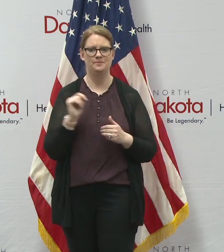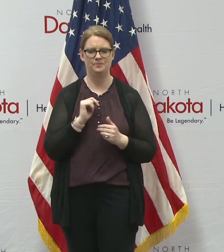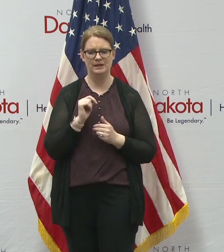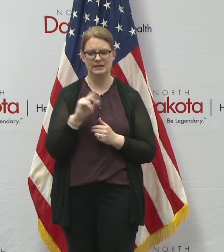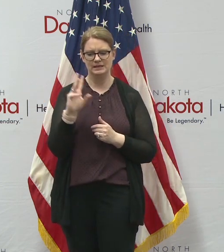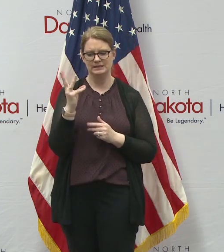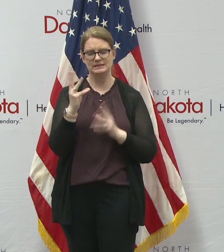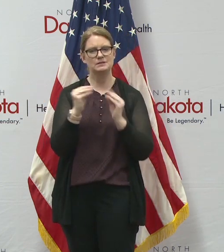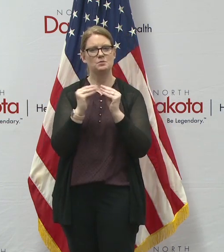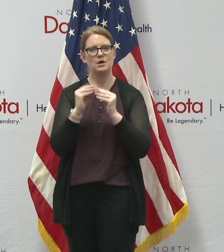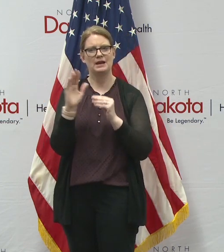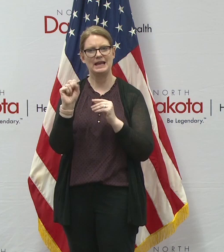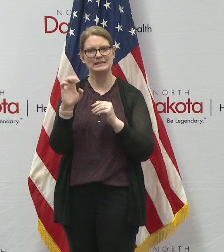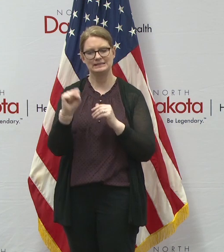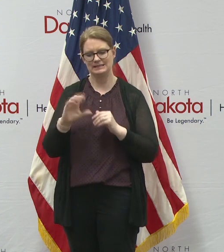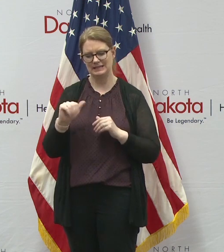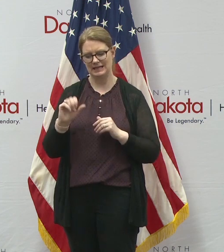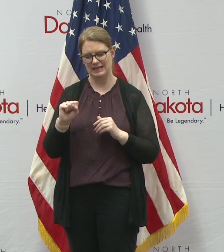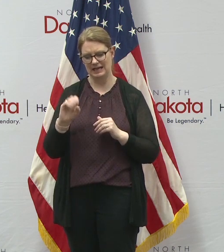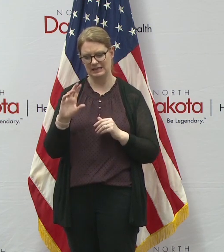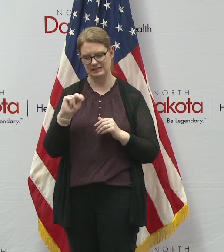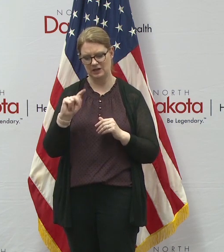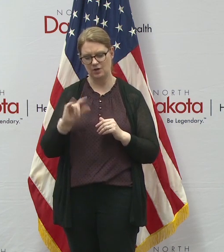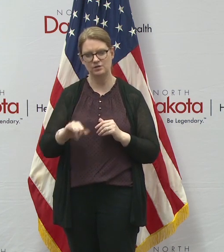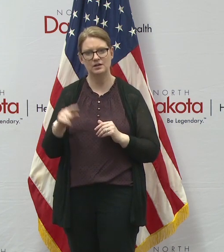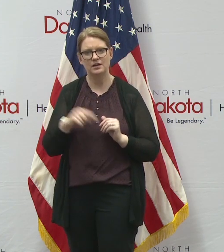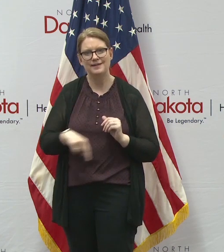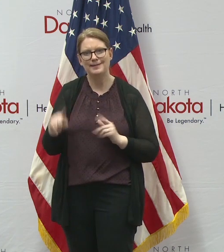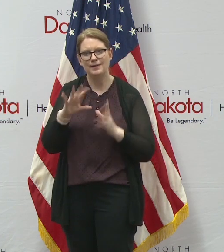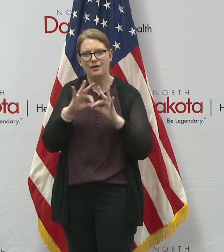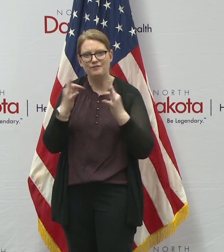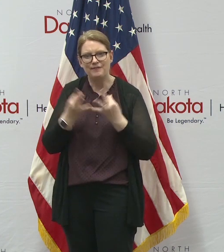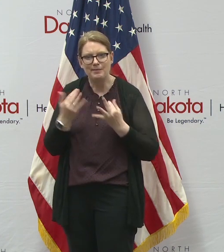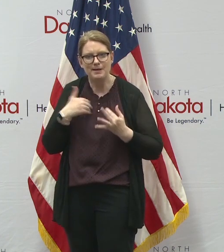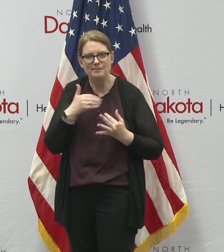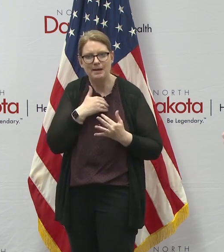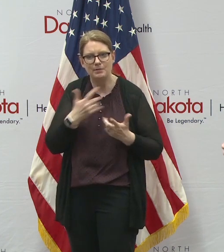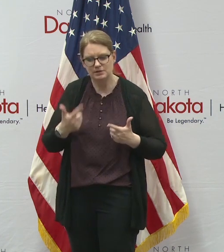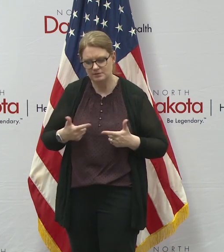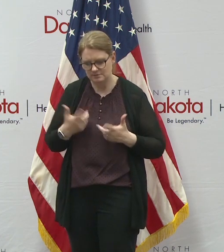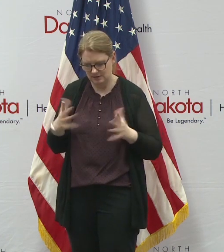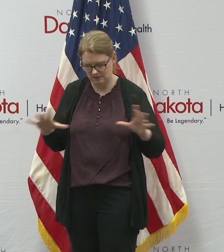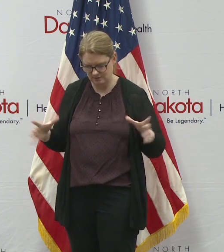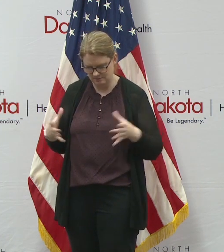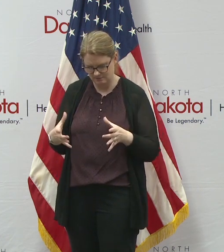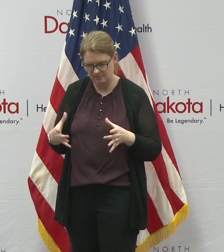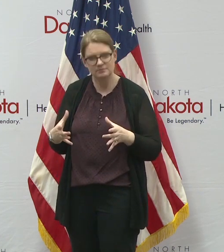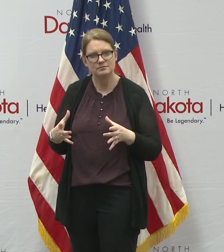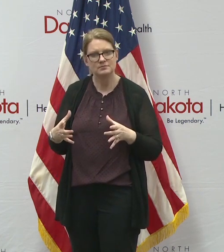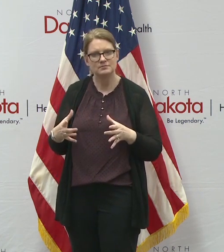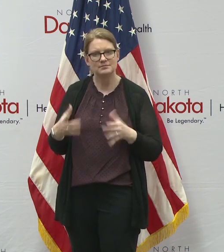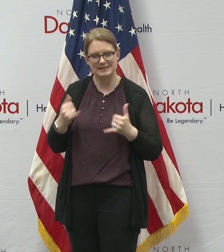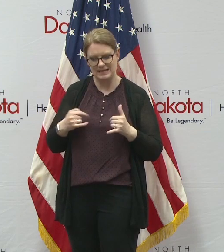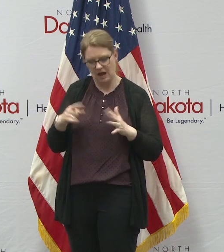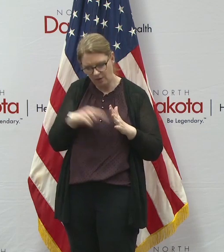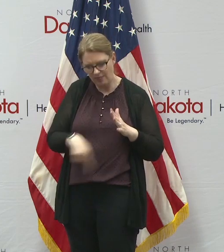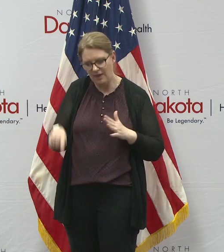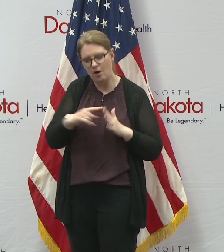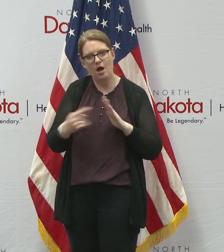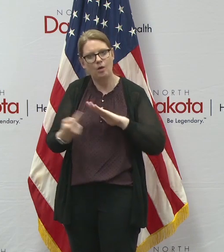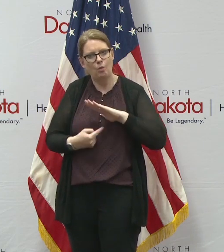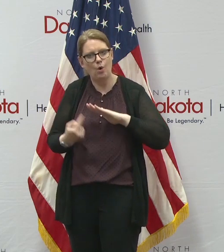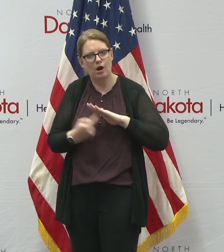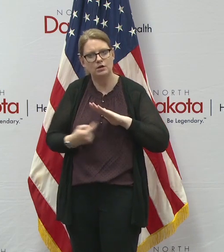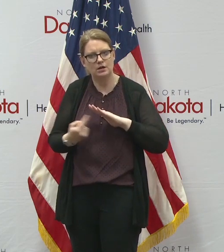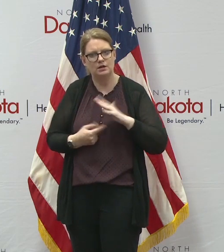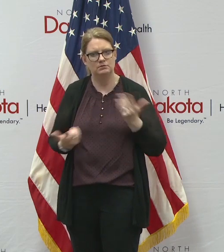6 more cases in Cass County, well, and they were all family members living with somebody else. Well, with our executive order yesterday, they're all quarantined.